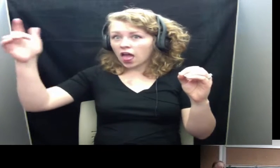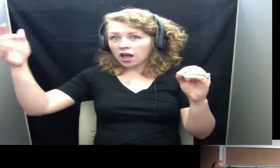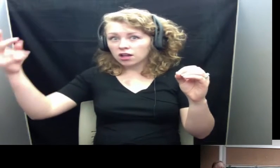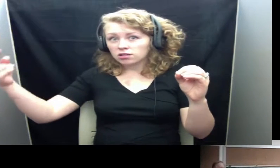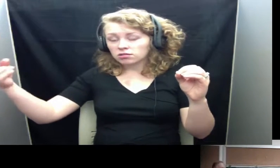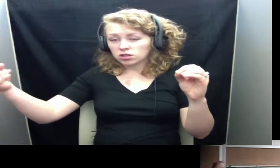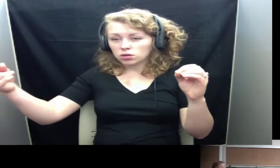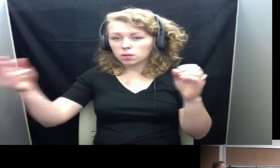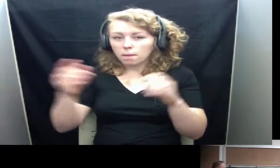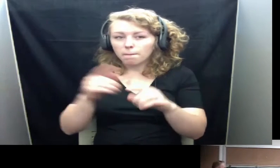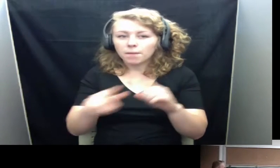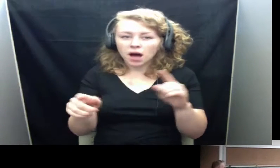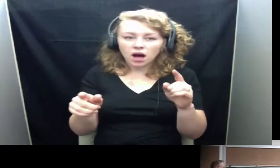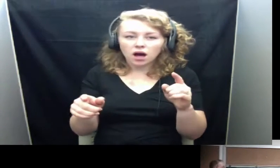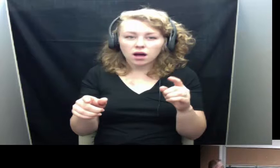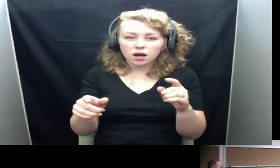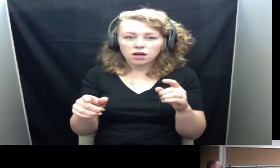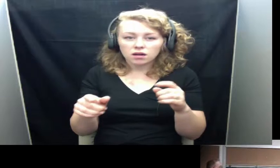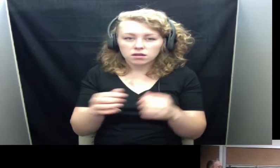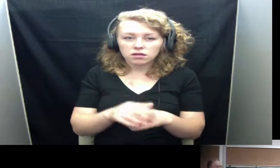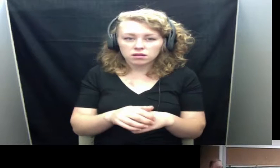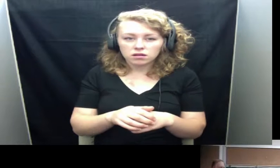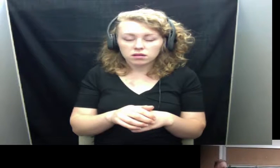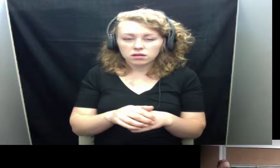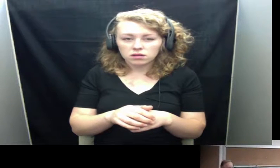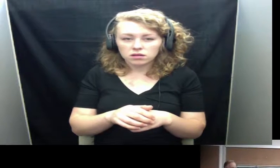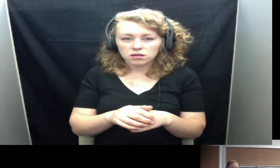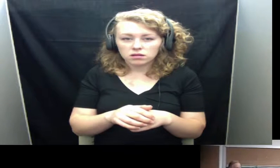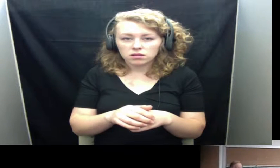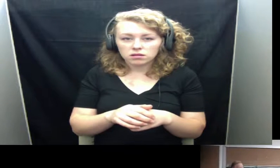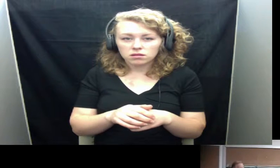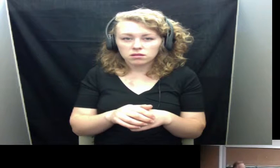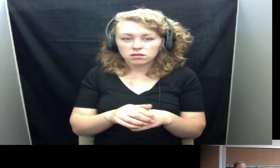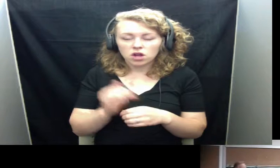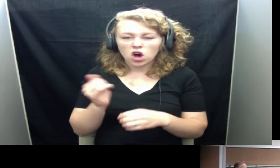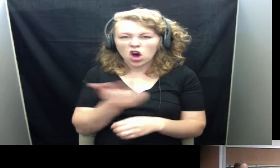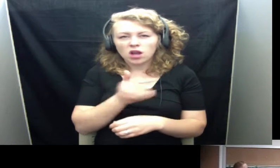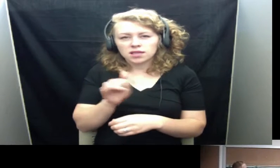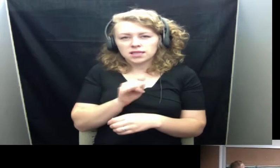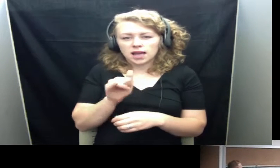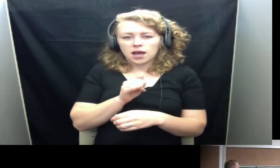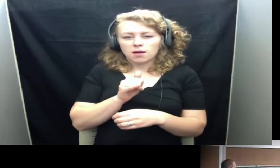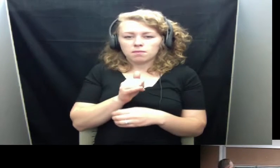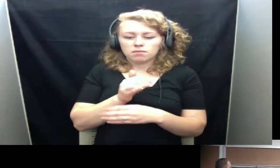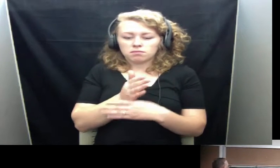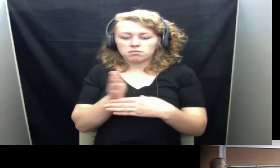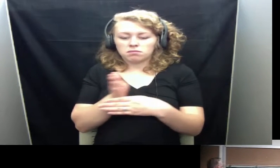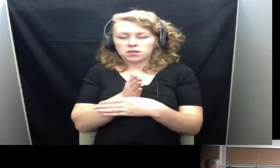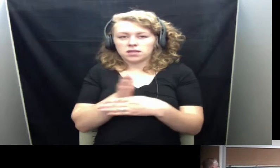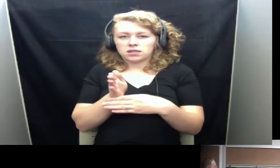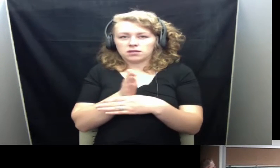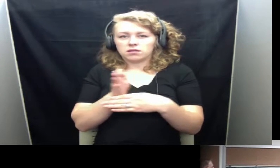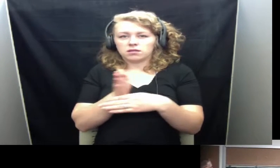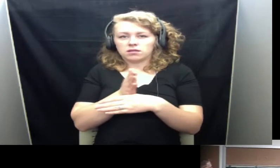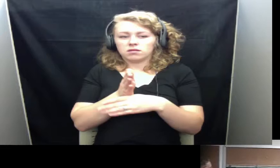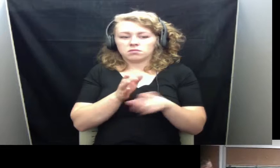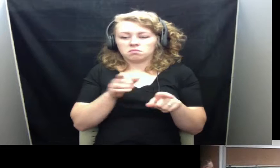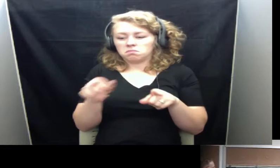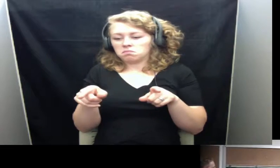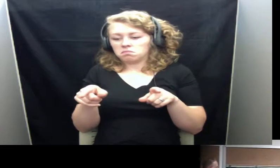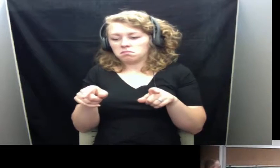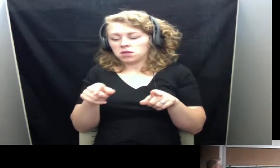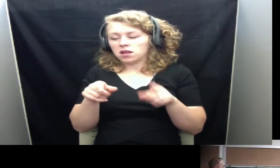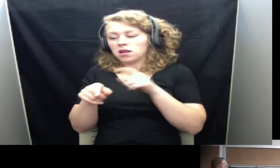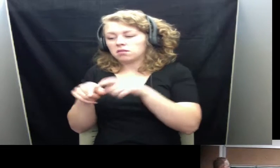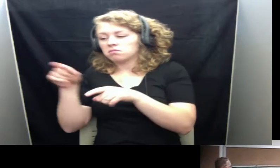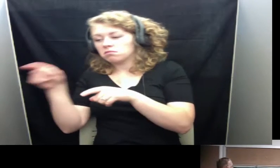But relatively, they're all in the same relative position to each other. Now, one of the other things that